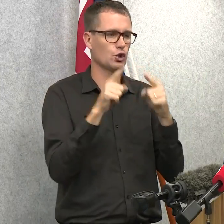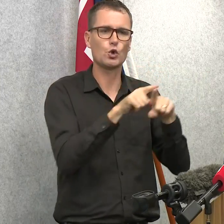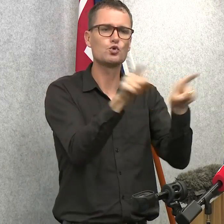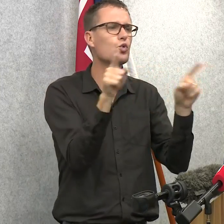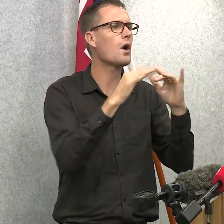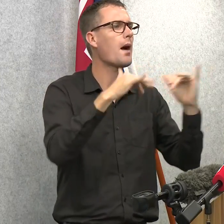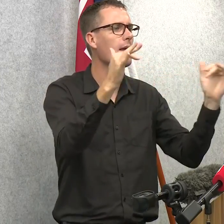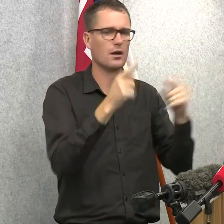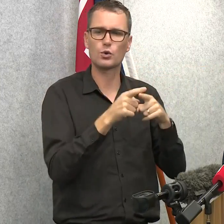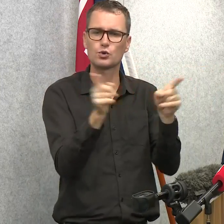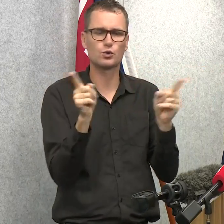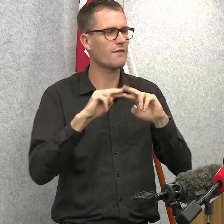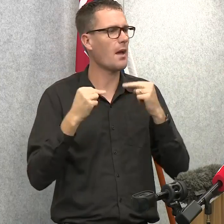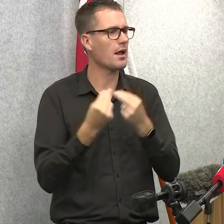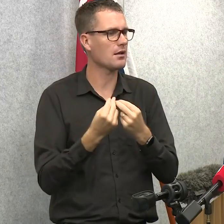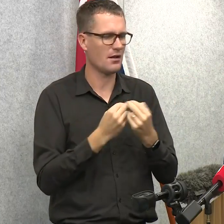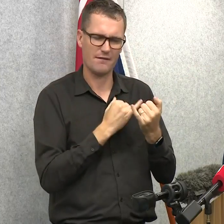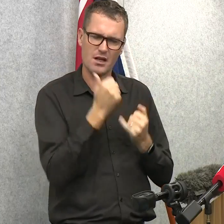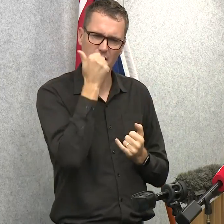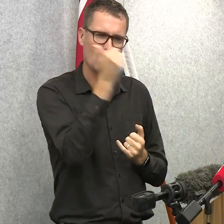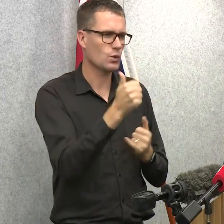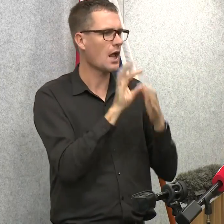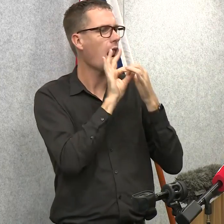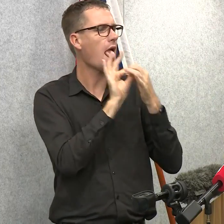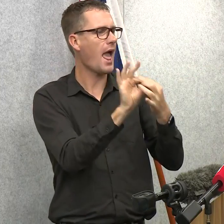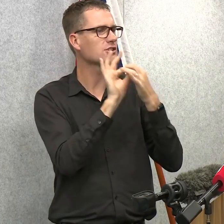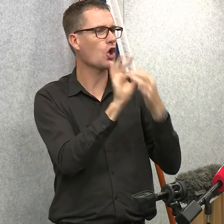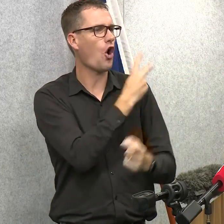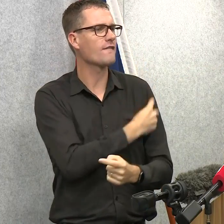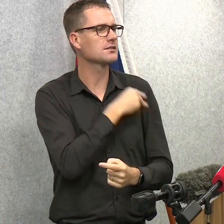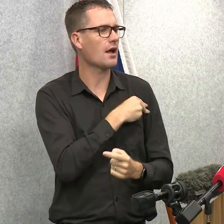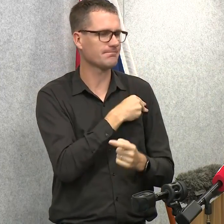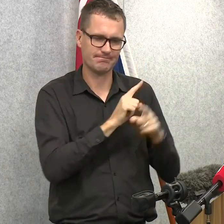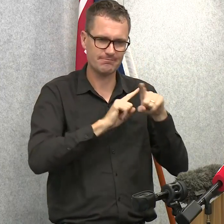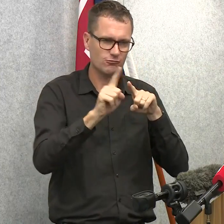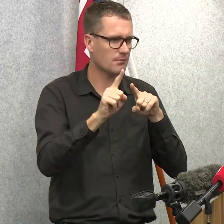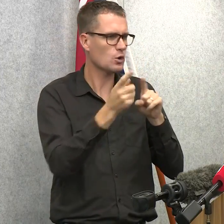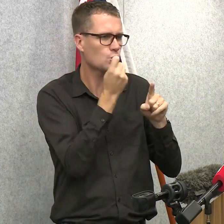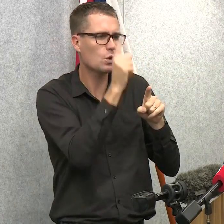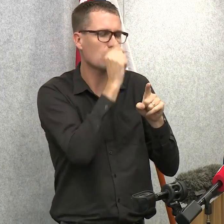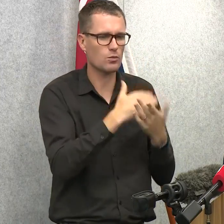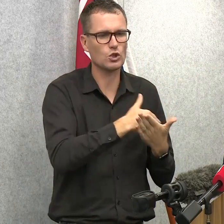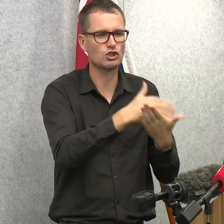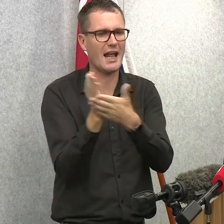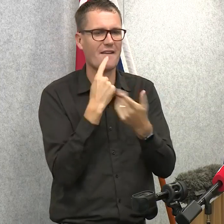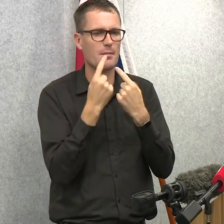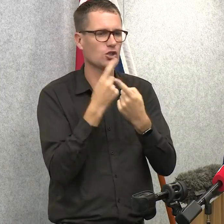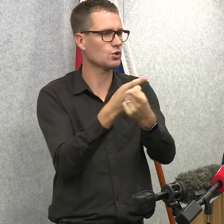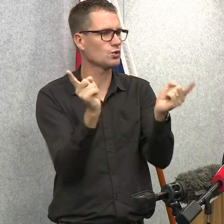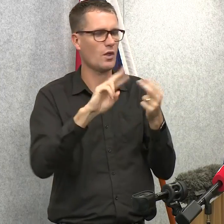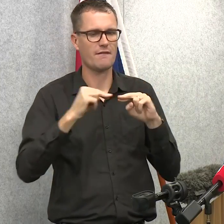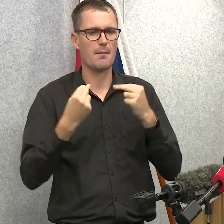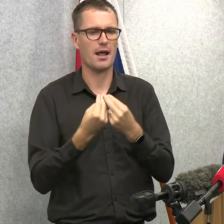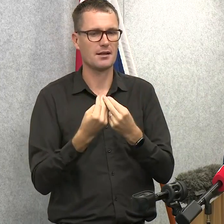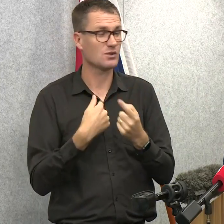liaison officers who are sharing all the information possible. I absolutely understand the grief and some of the anger